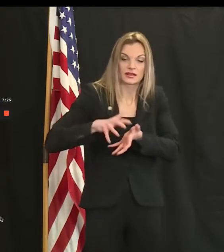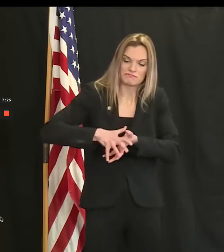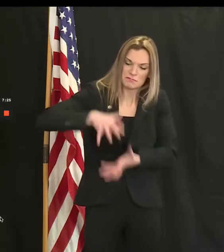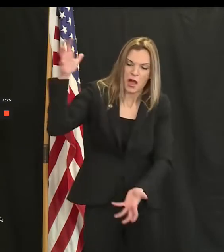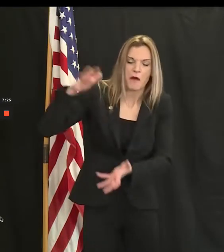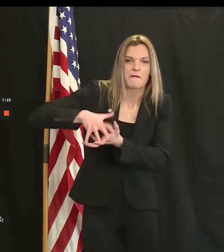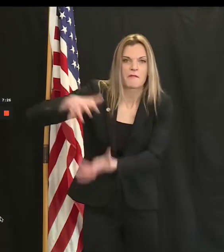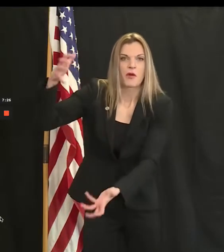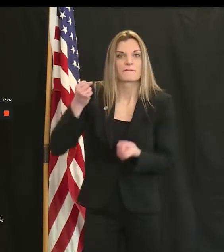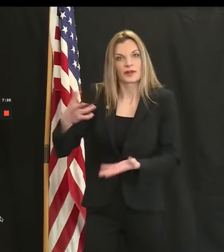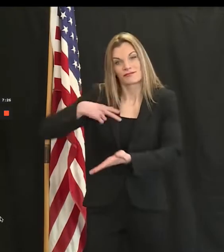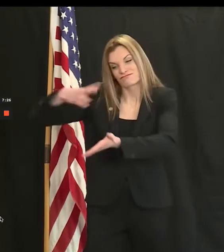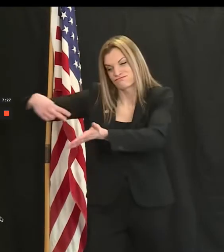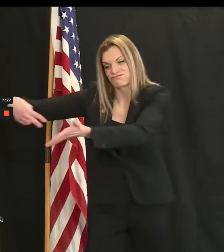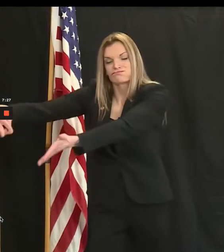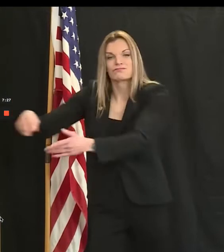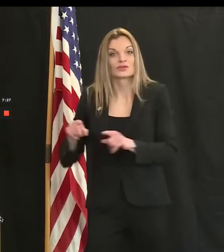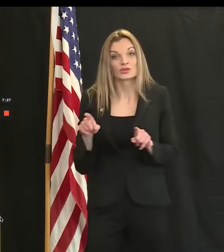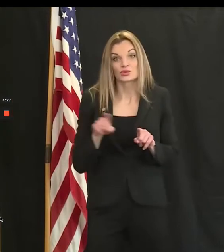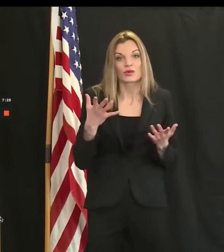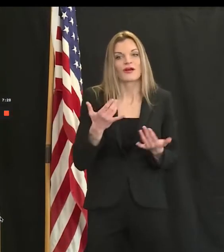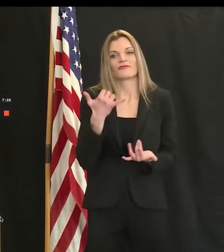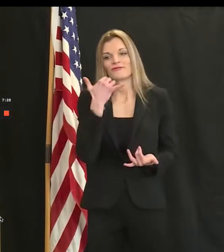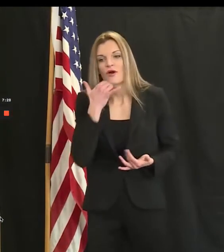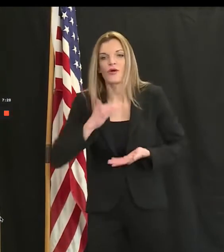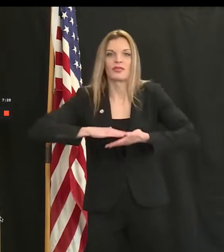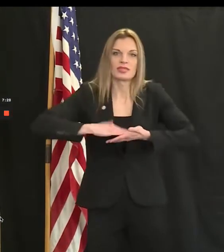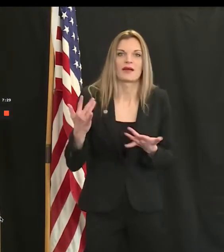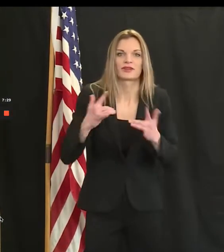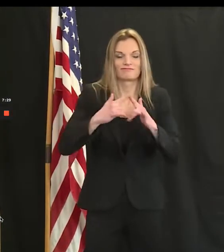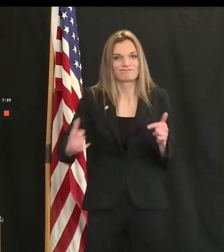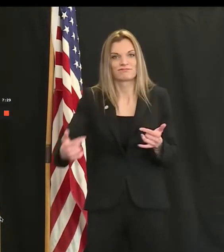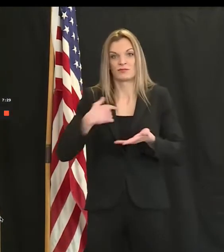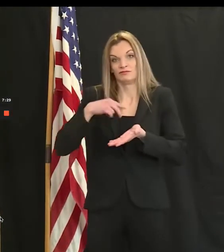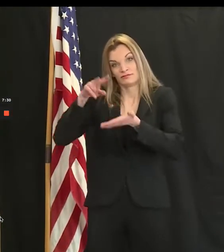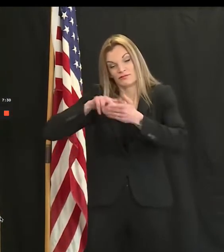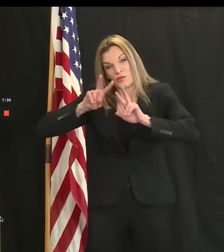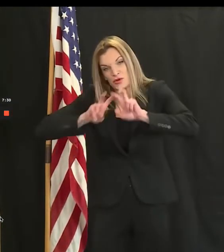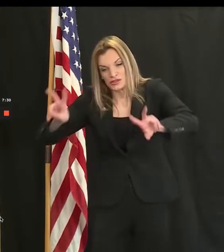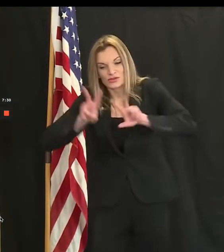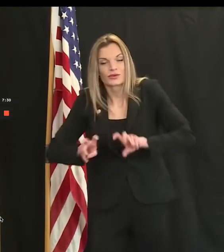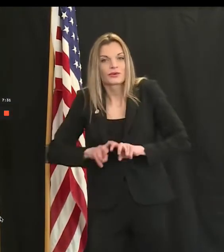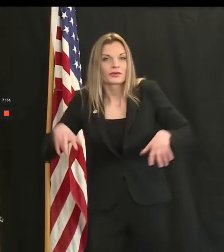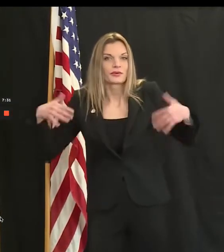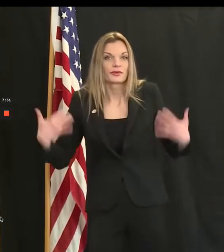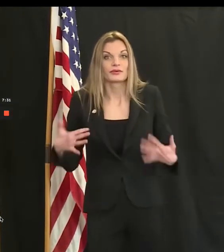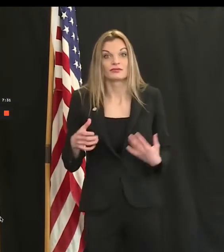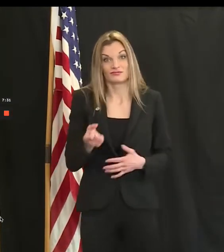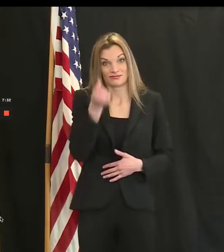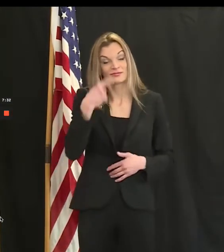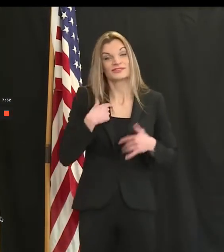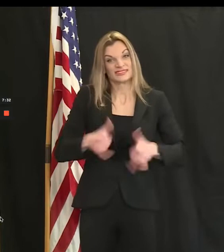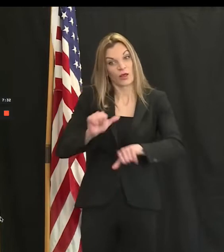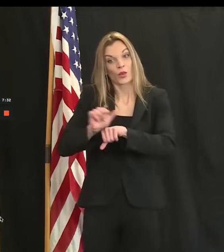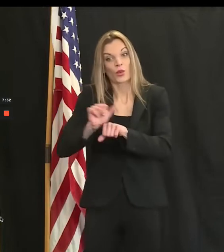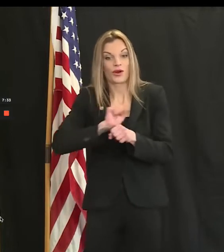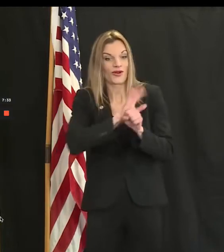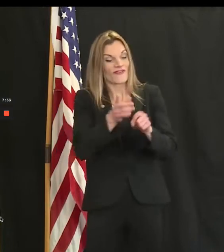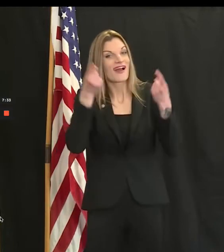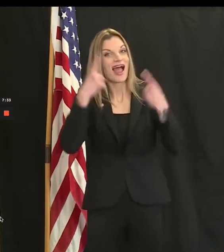devices, executed dozens of search warrants, and worked countless hours even in the midst of the COVID-19